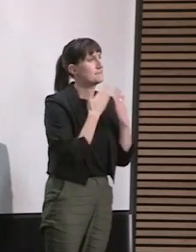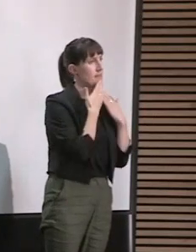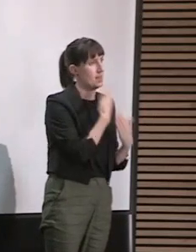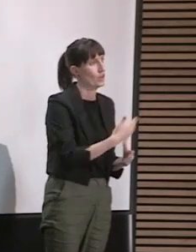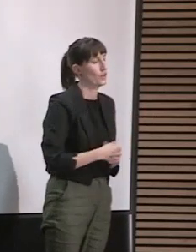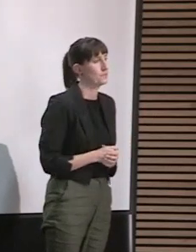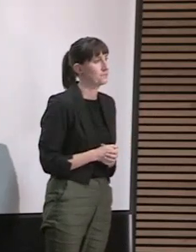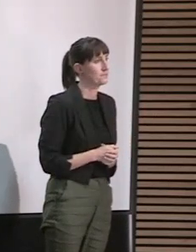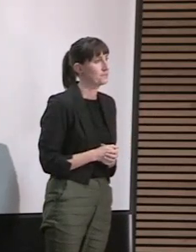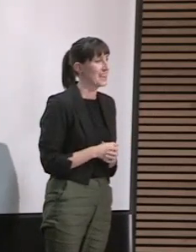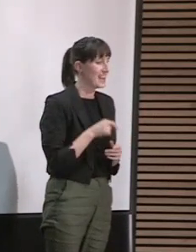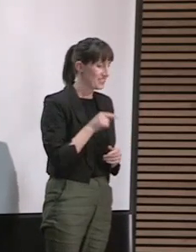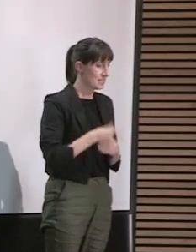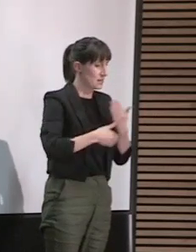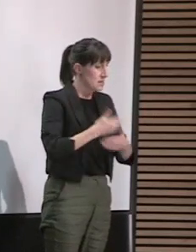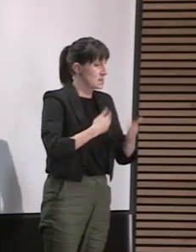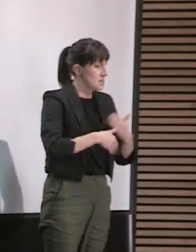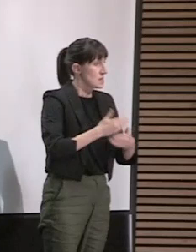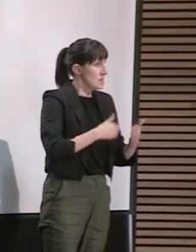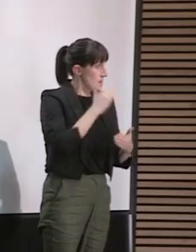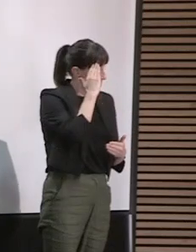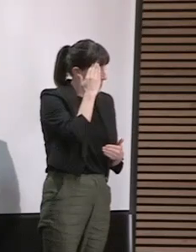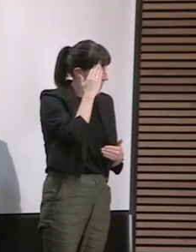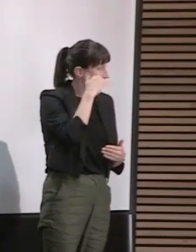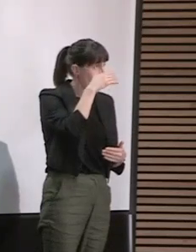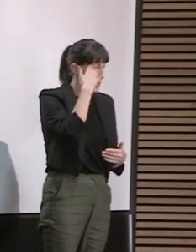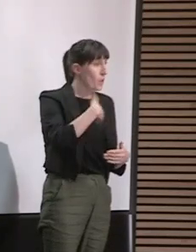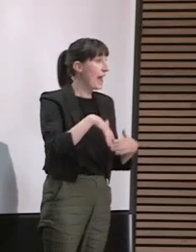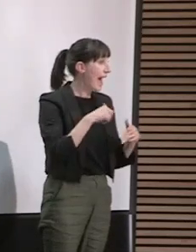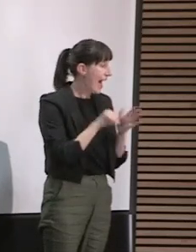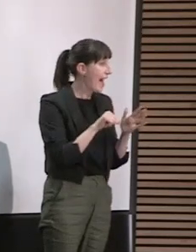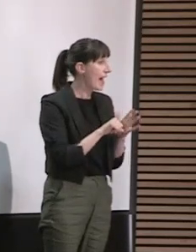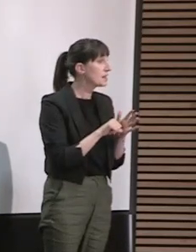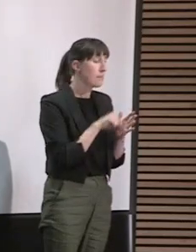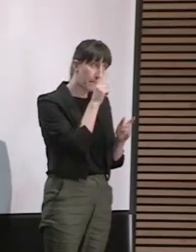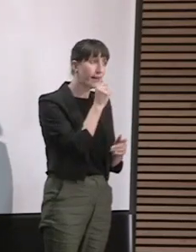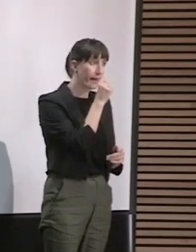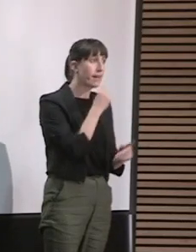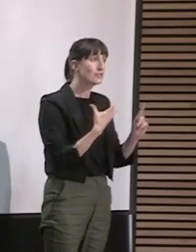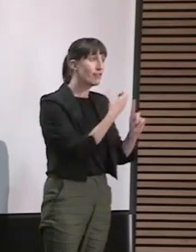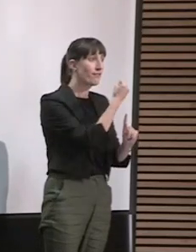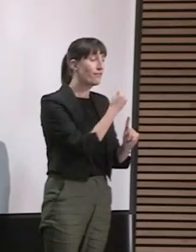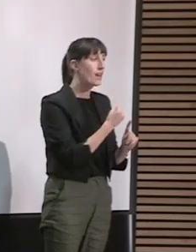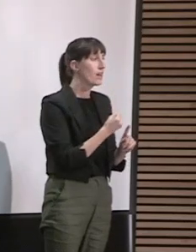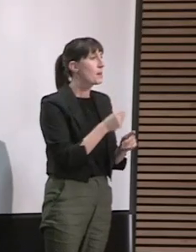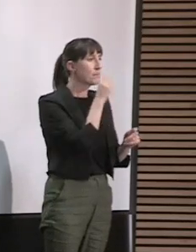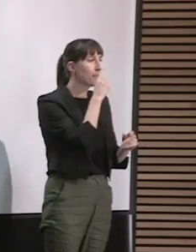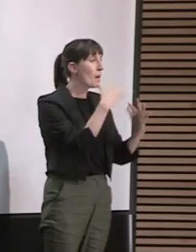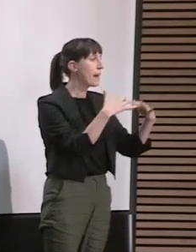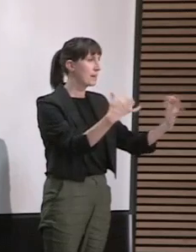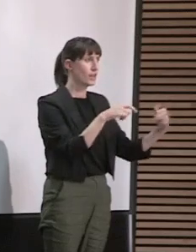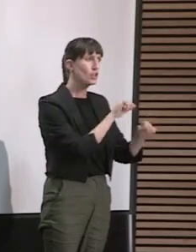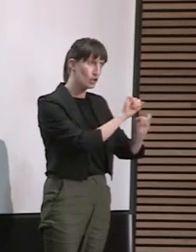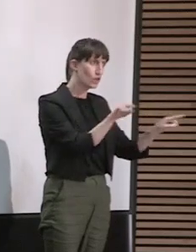It's challenging to keep up this pace, but it is doable. And the public also has a big role to play here. Yesterday, testing